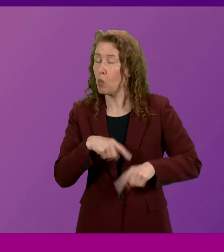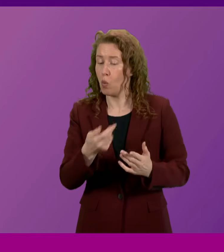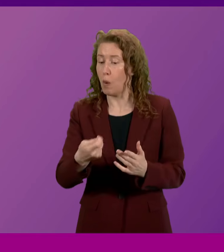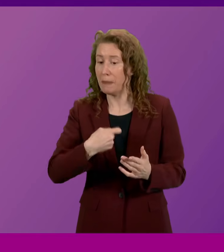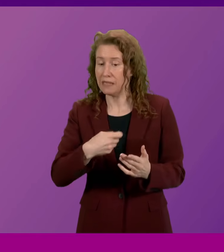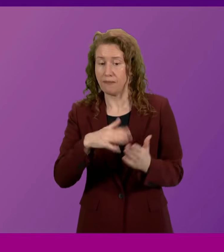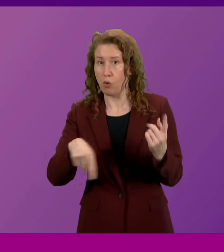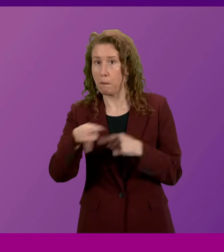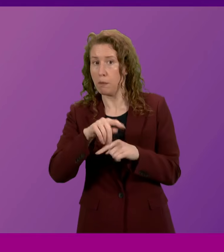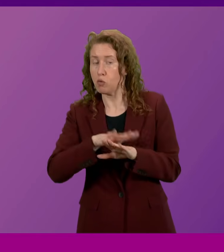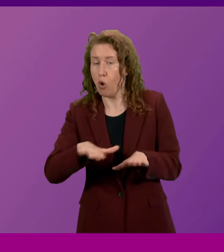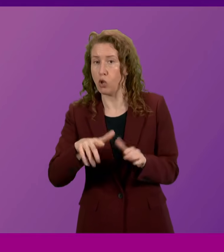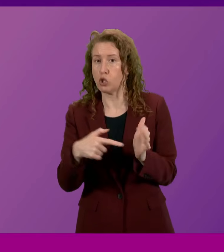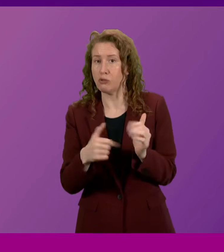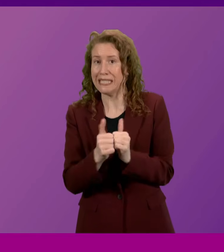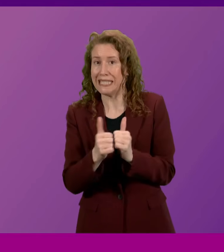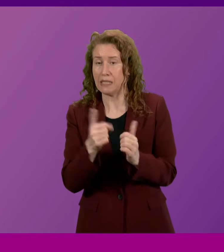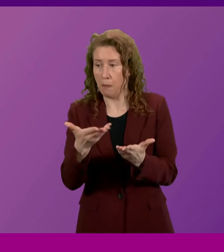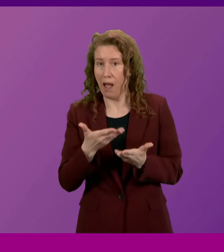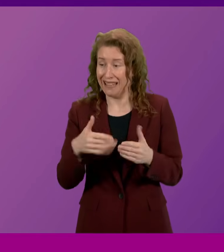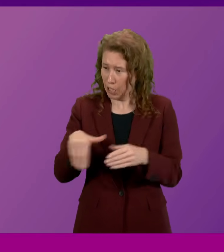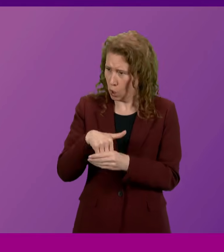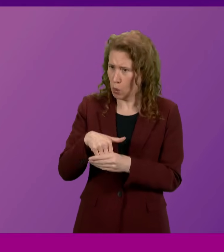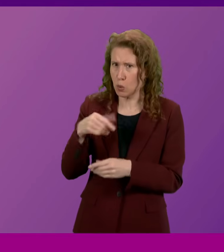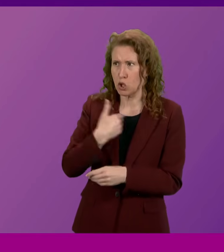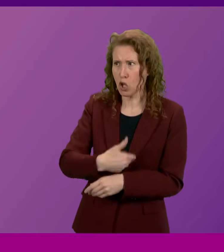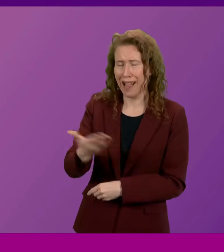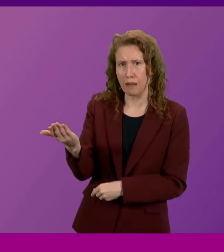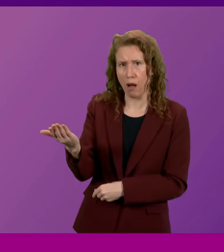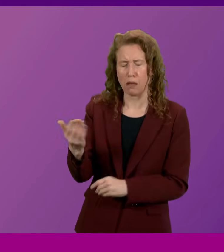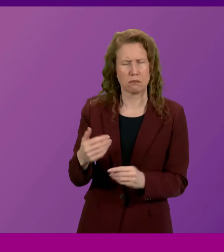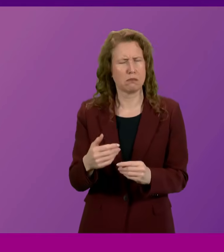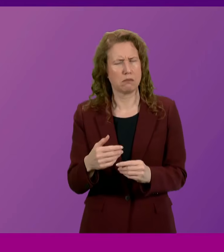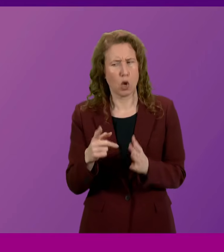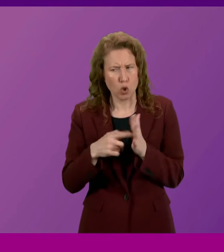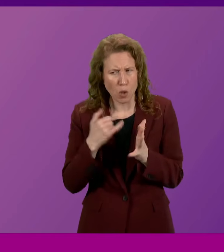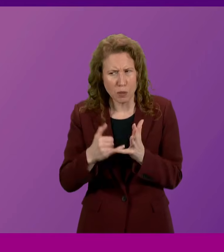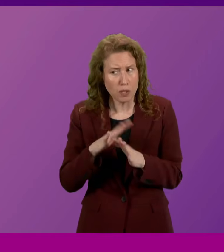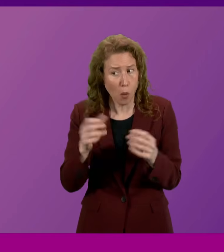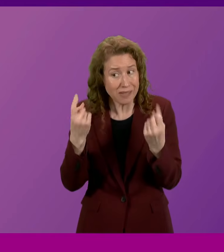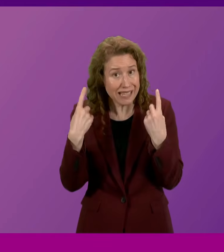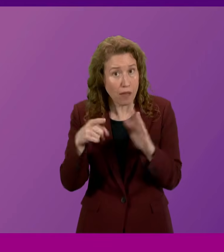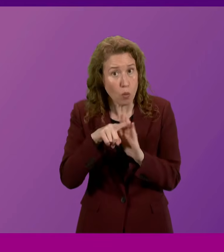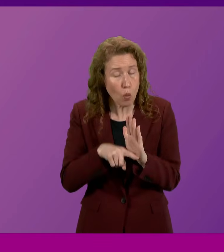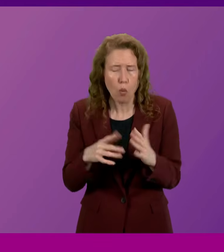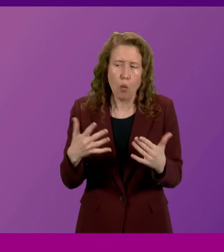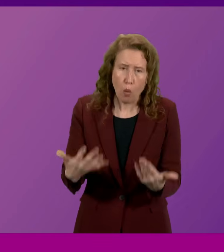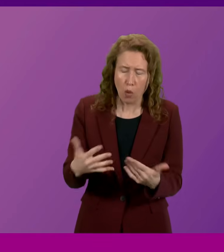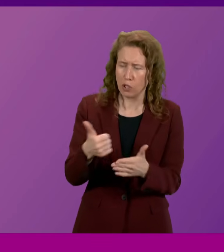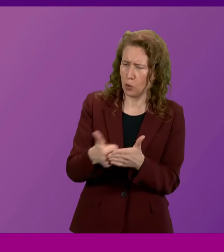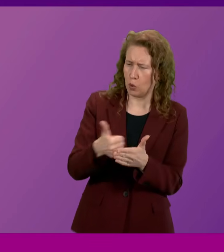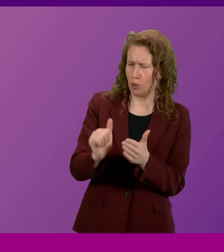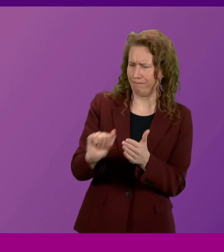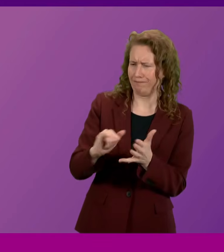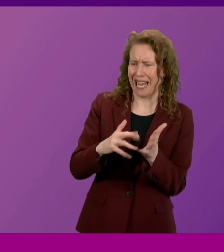non-treaty suppliers, which includes countries like China. So did John Swinney not understand the law, or was it the usual